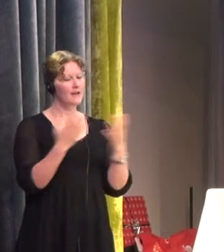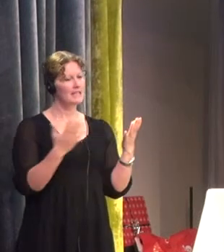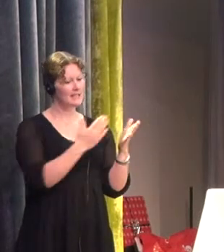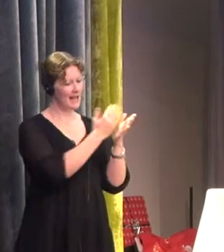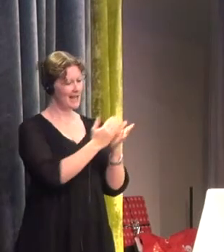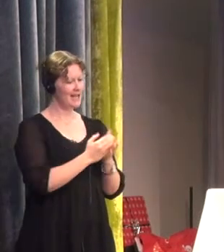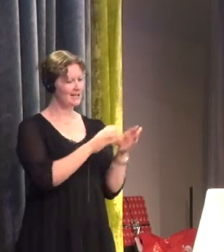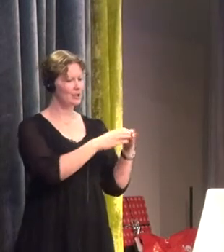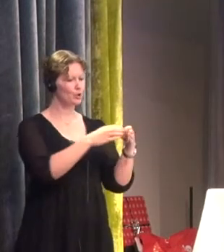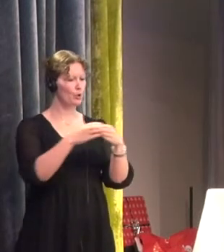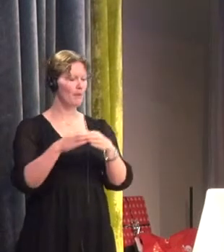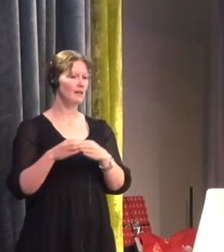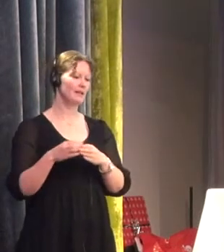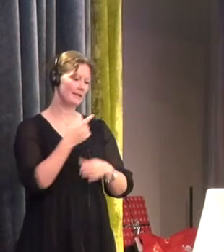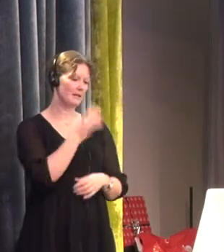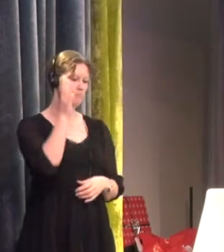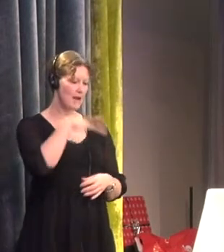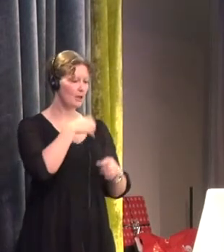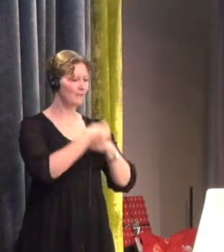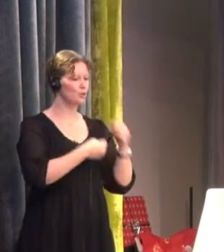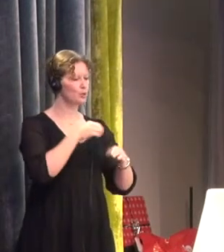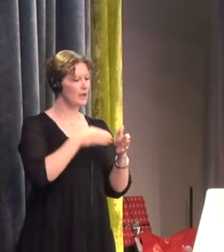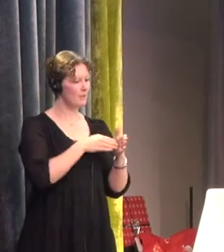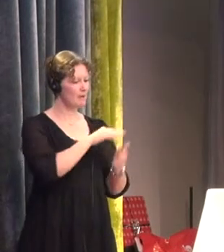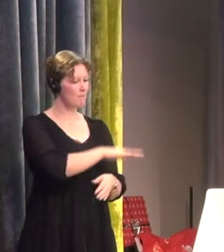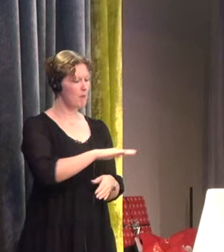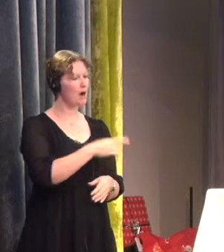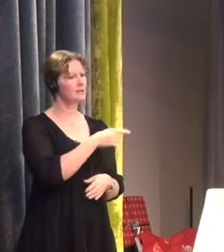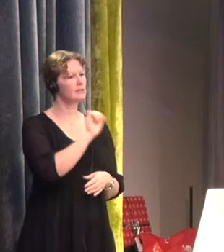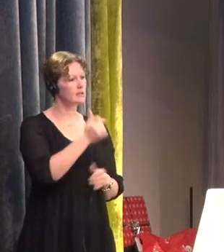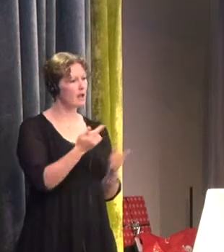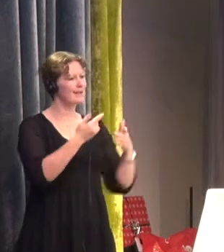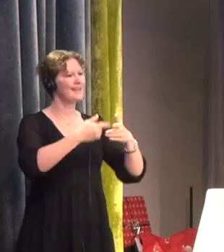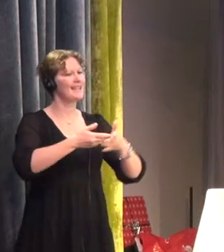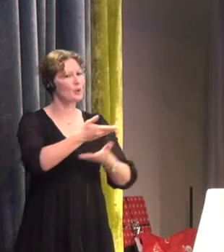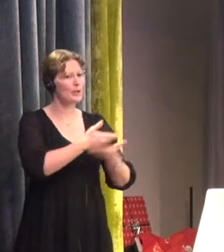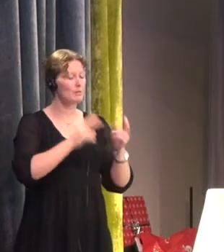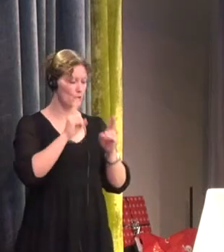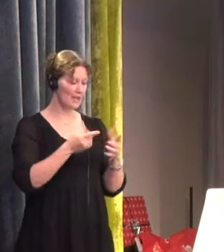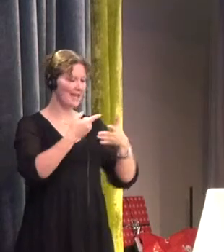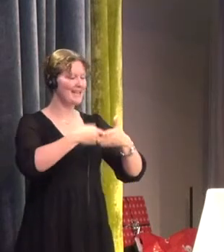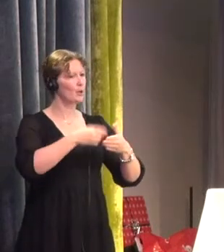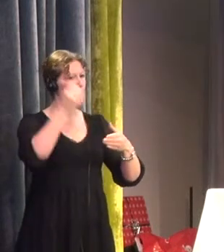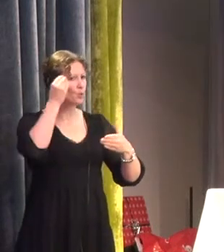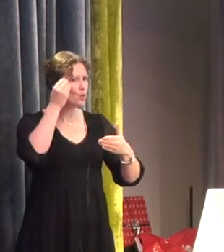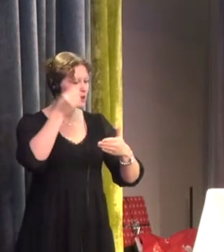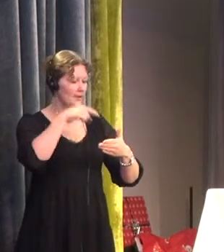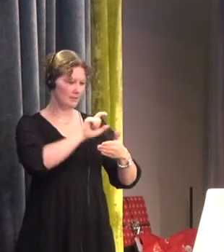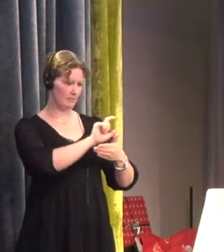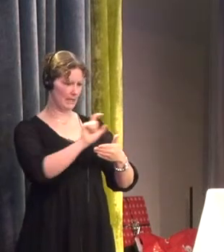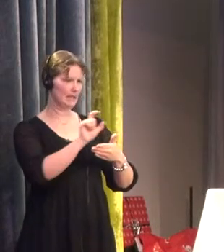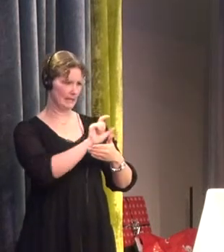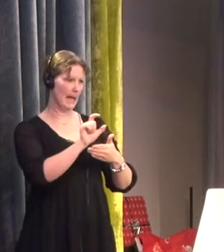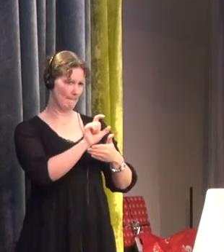children with disabilities ought to be included. We use the word inclusive education, we use the term integrated education